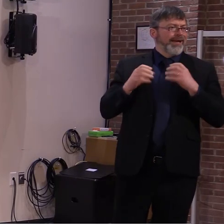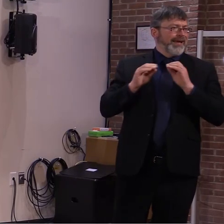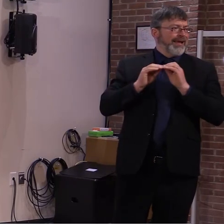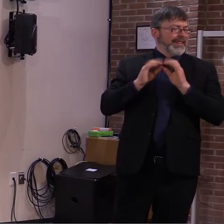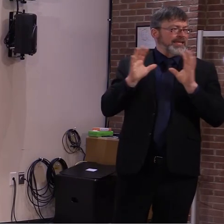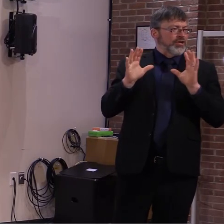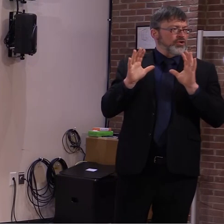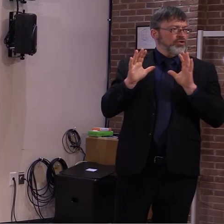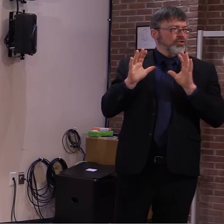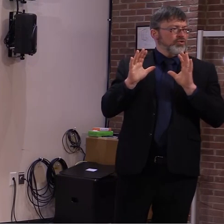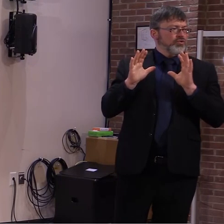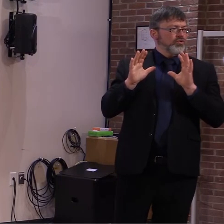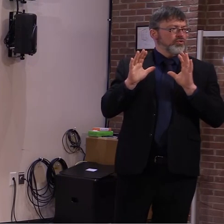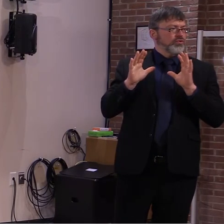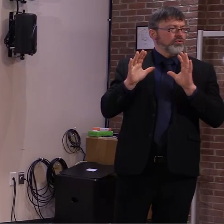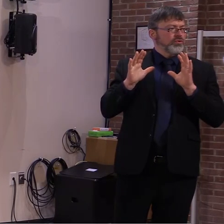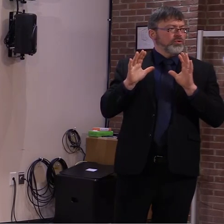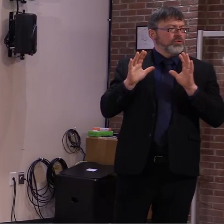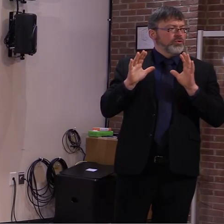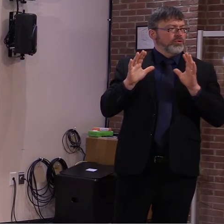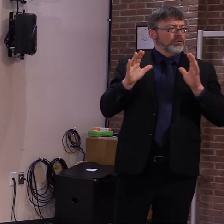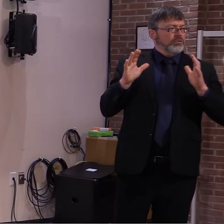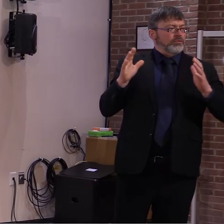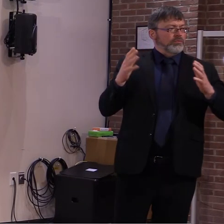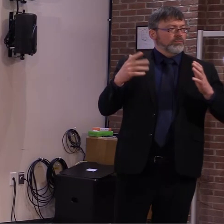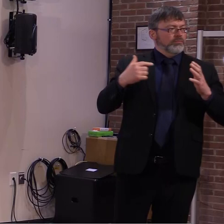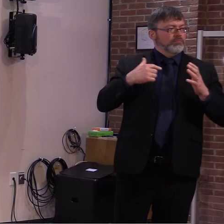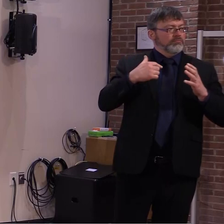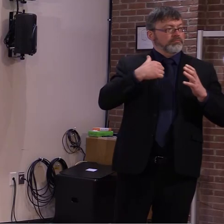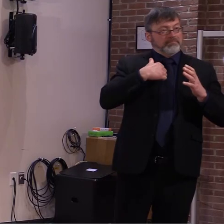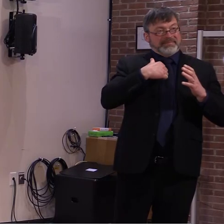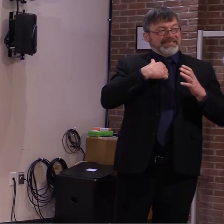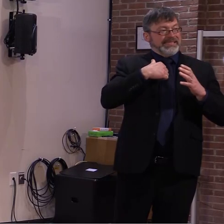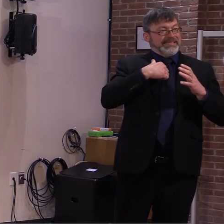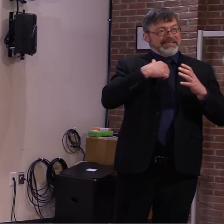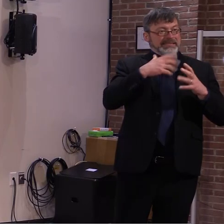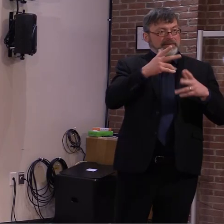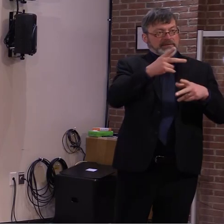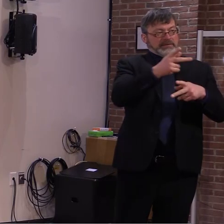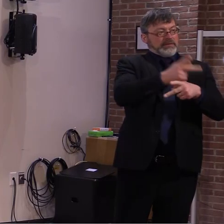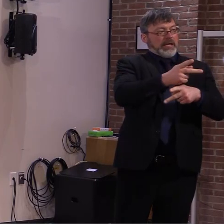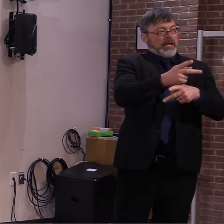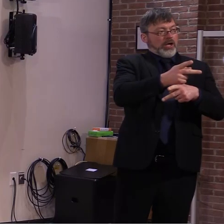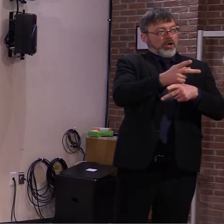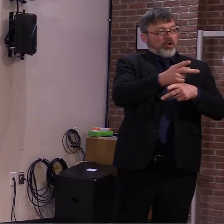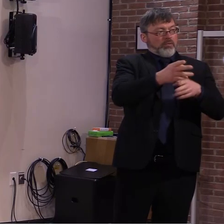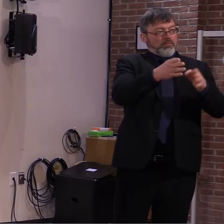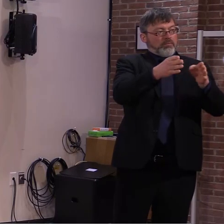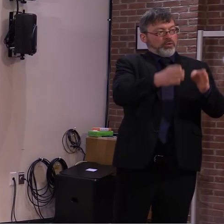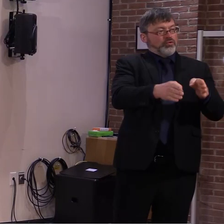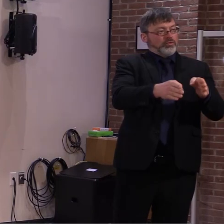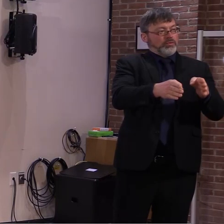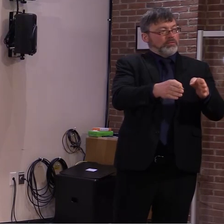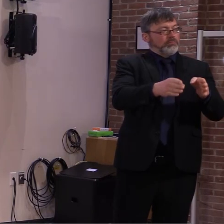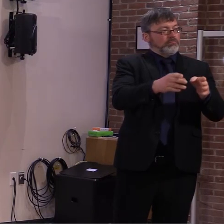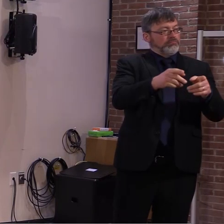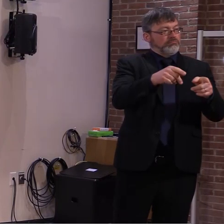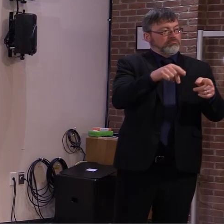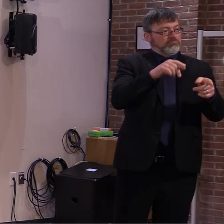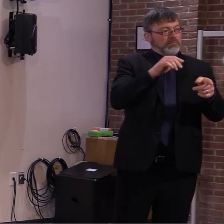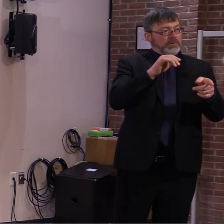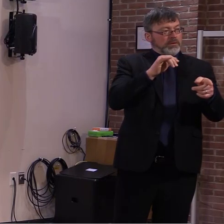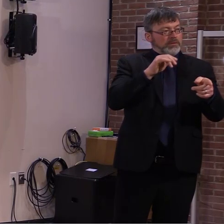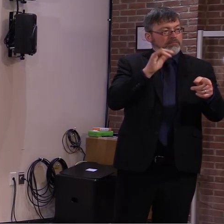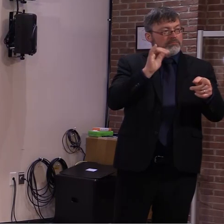hospital seeking treatment, would not be restricted in any way because they didn't have a